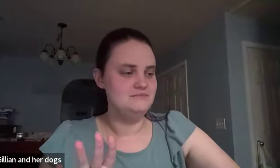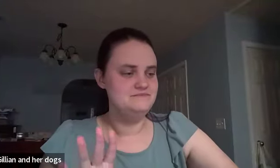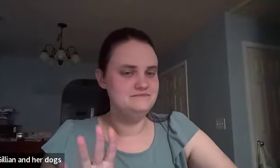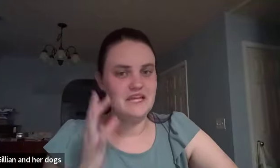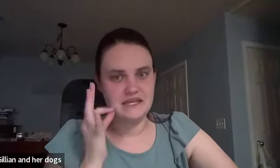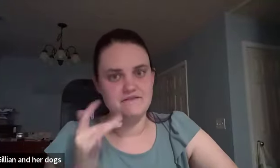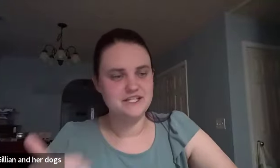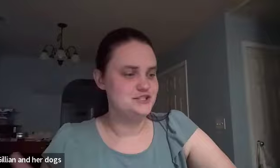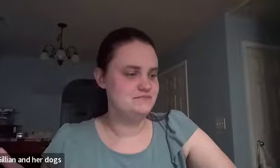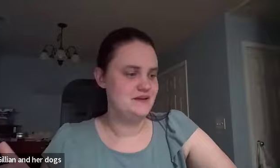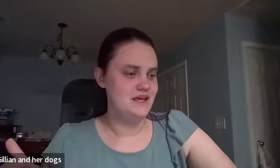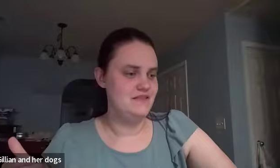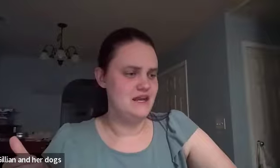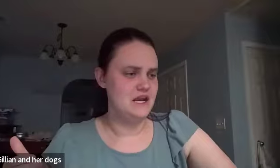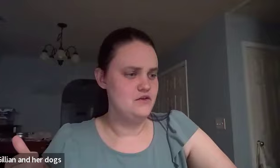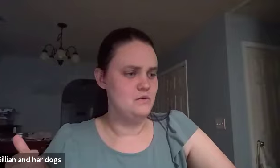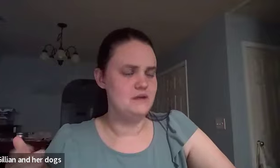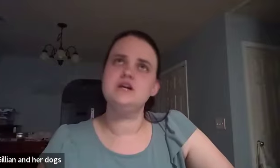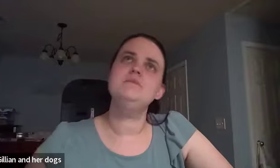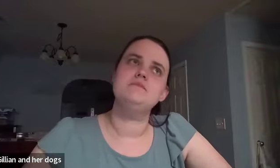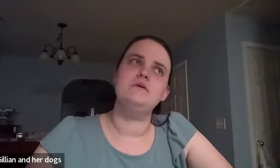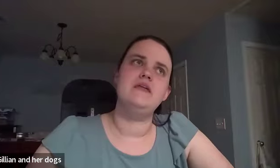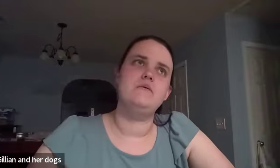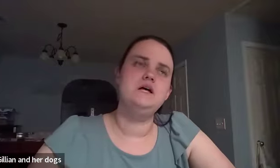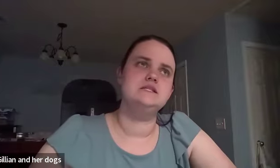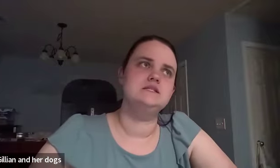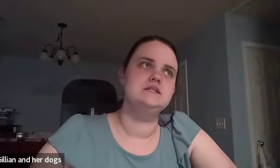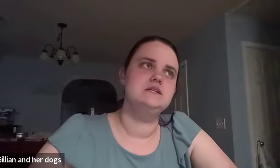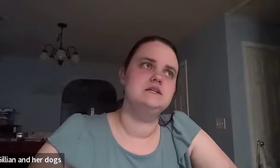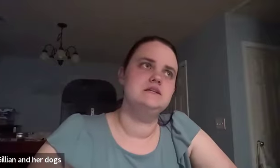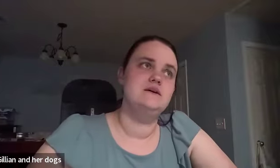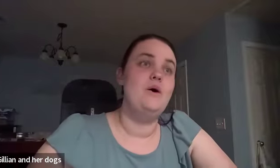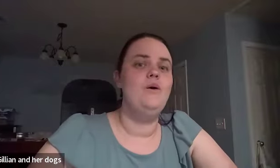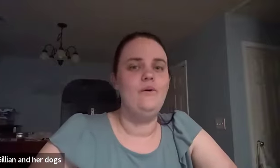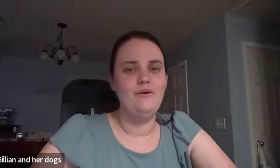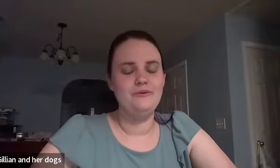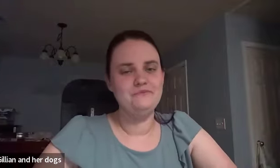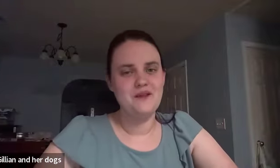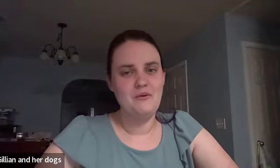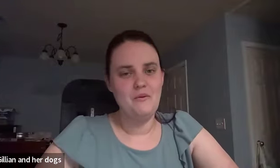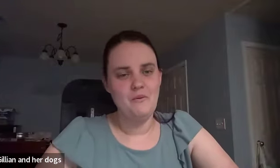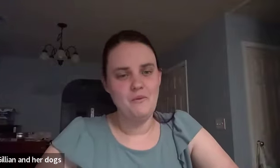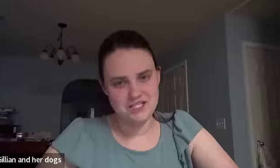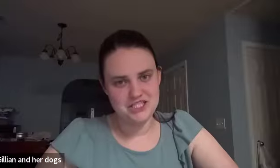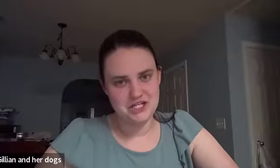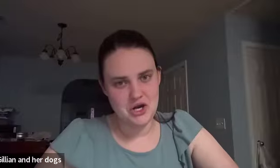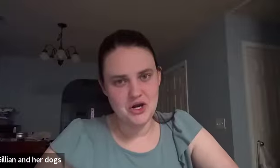Um, like catfish. And then another one, I'm trying to remember what that was. Oh, washing your